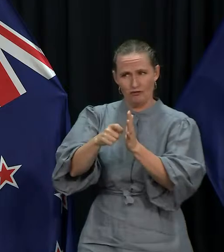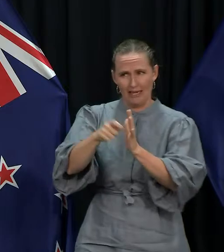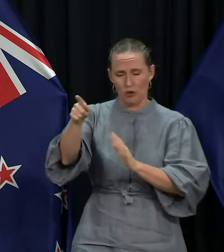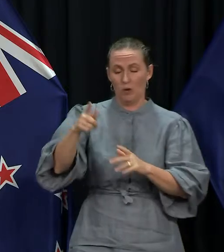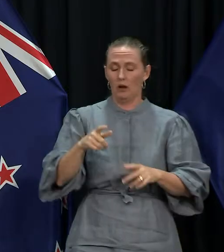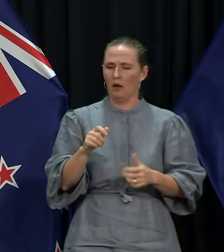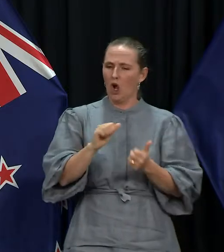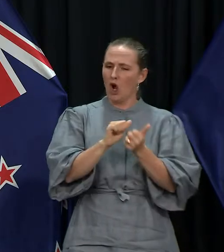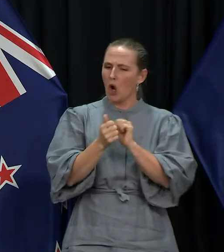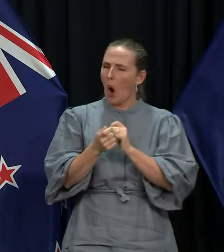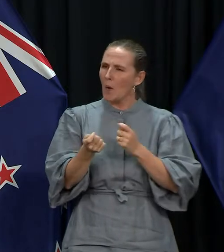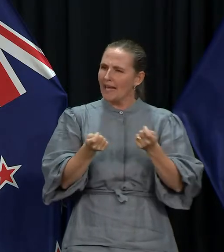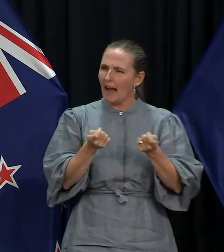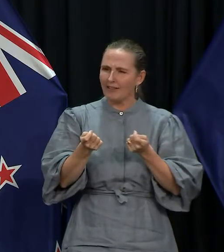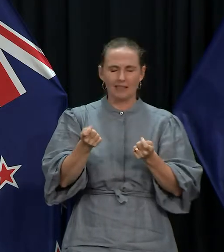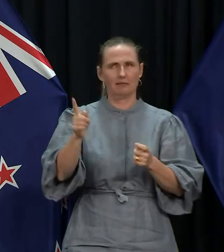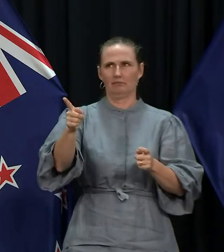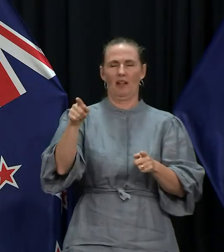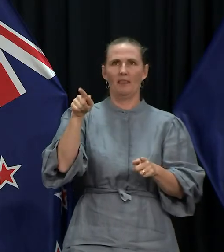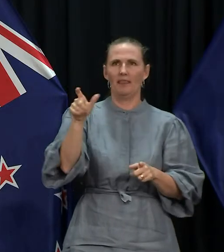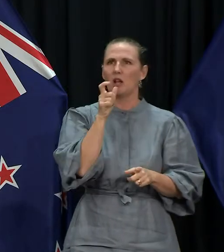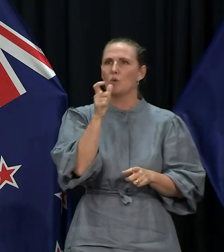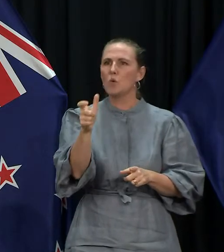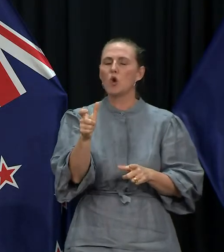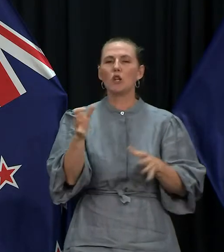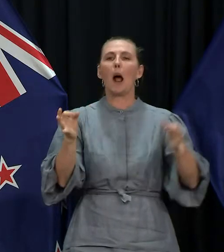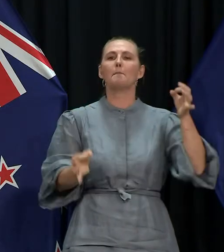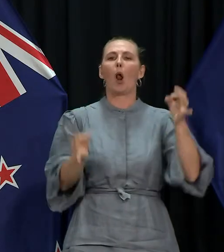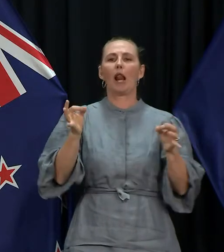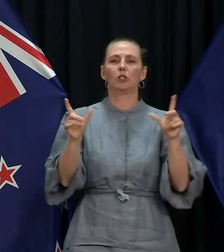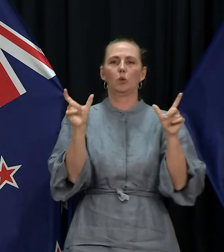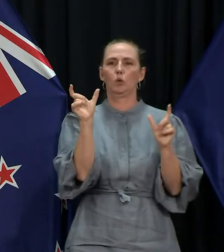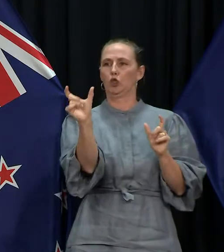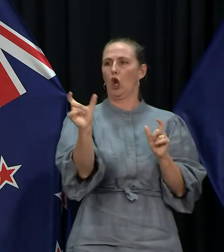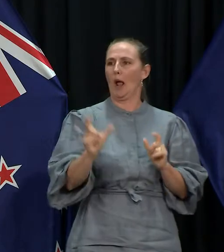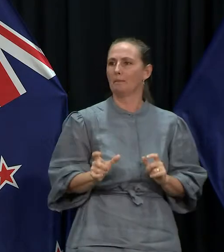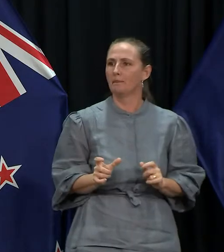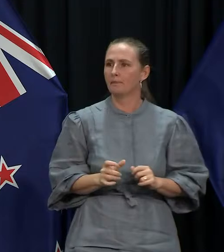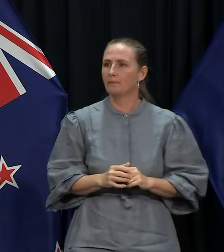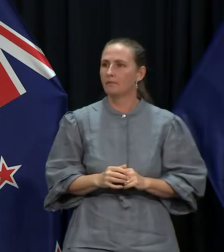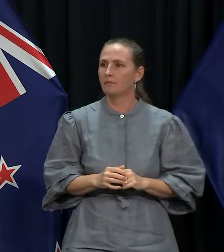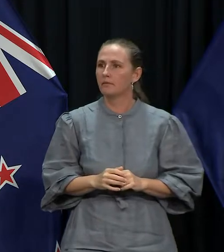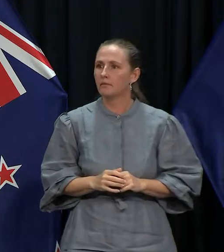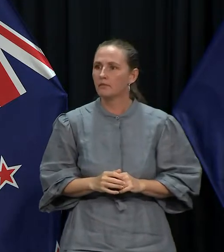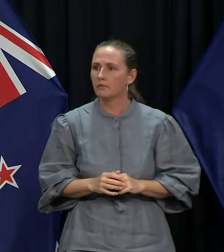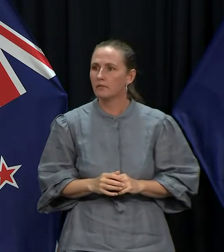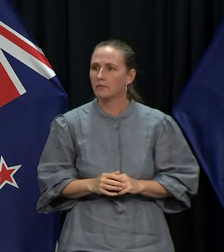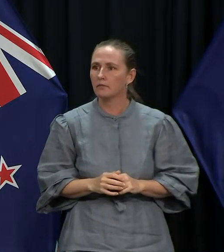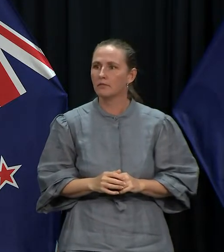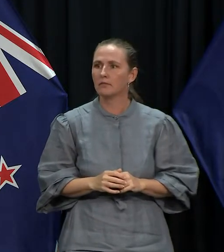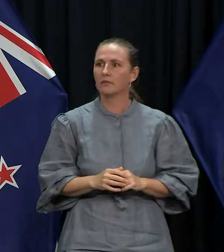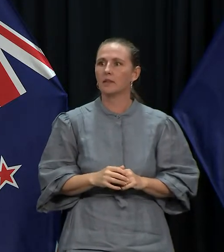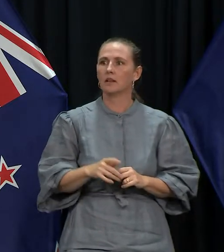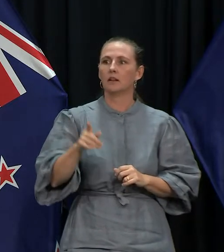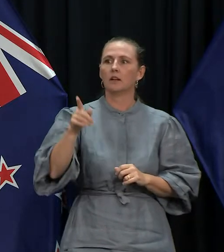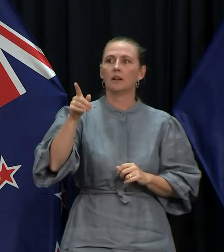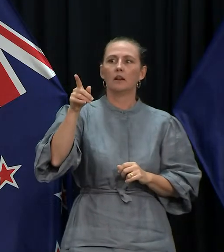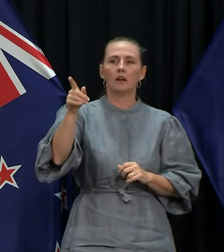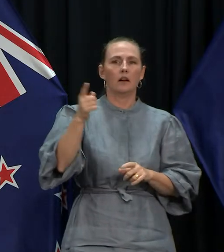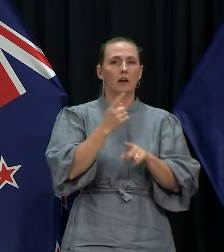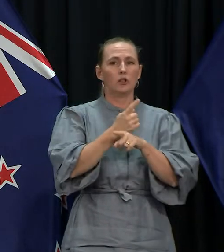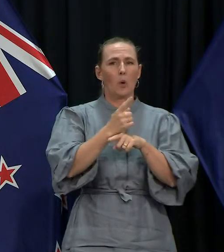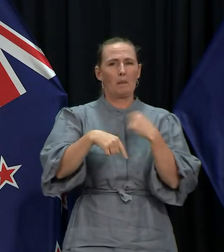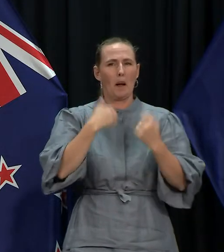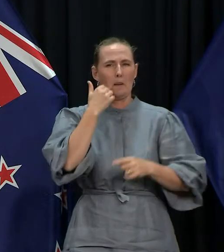like, is becoming an increasingly politicised term. Flex has been referred to as the Māori thing and situation. No, that's a fear and, as I